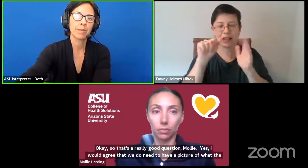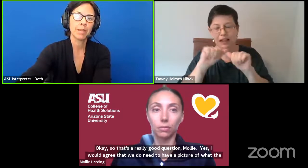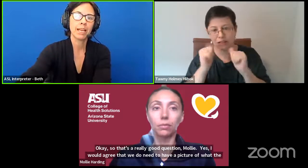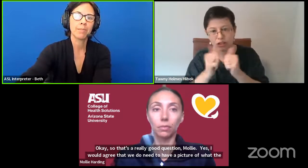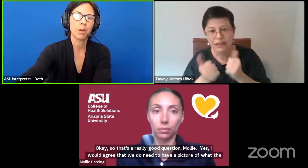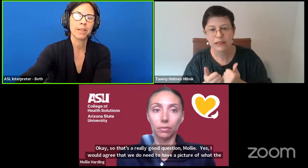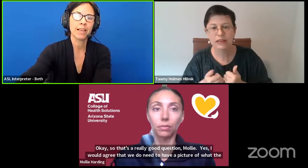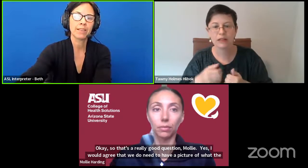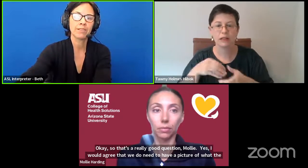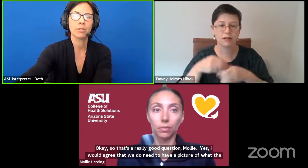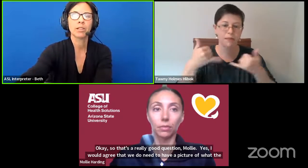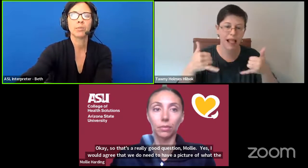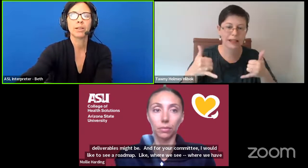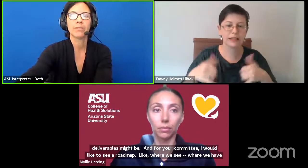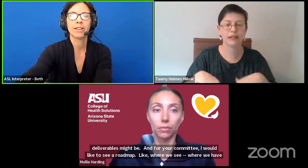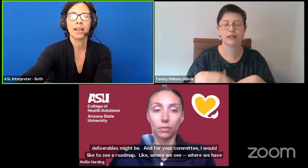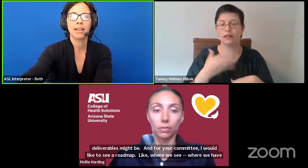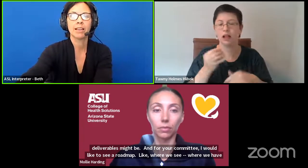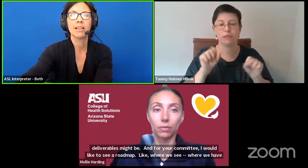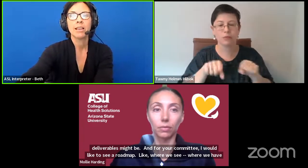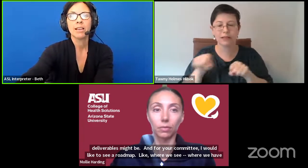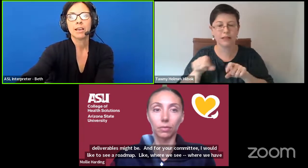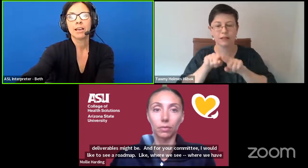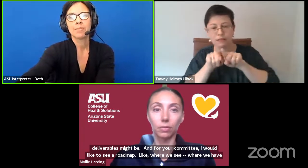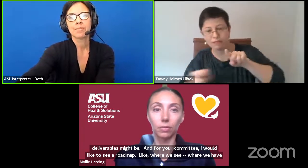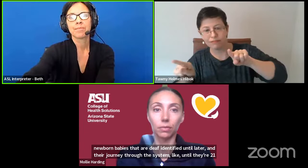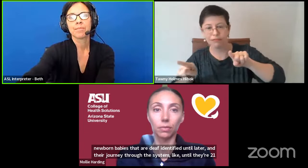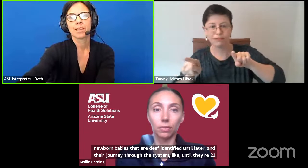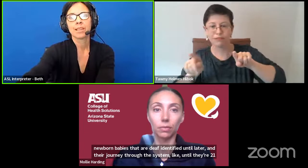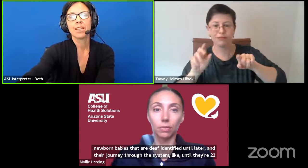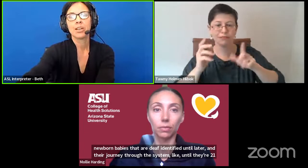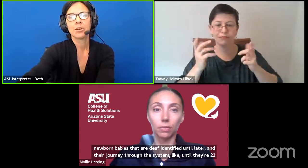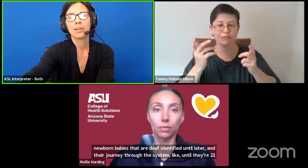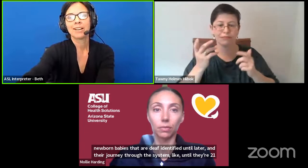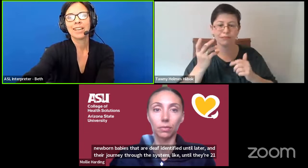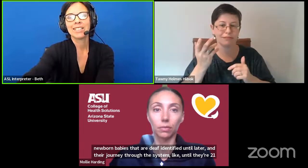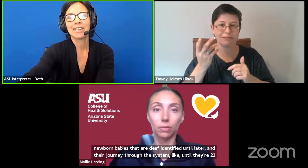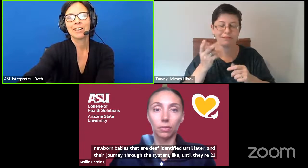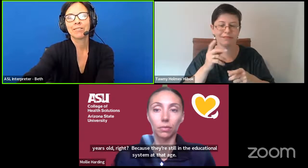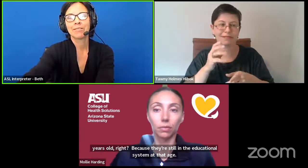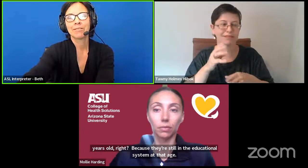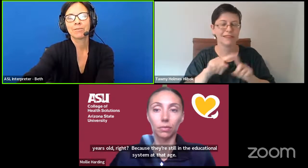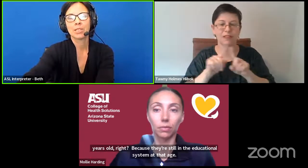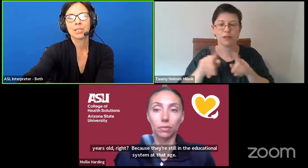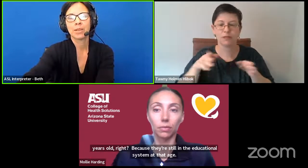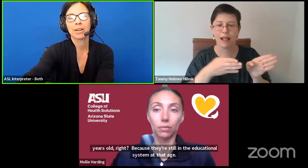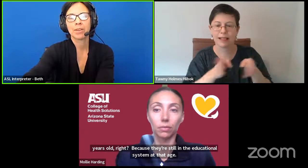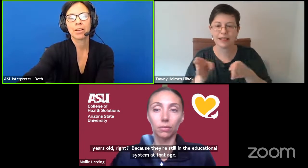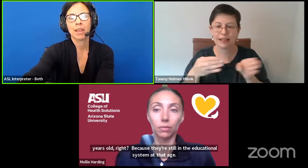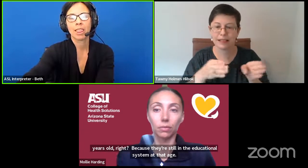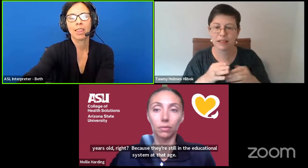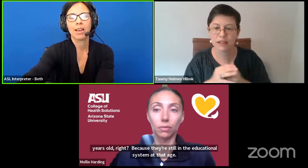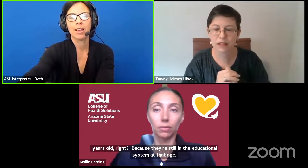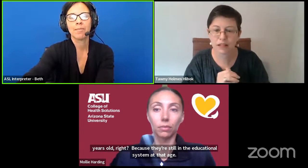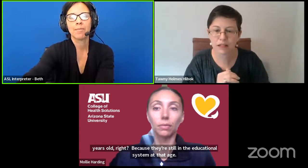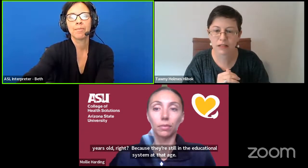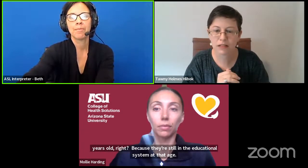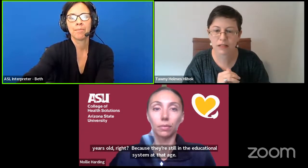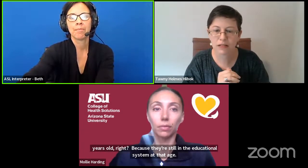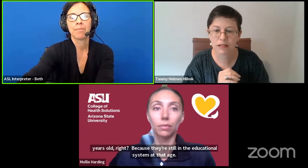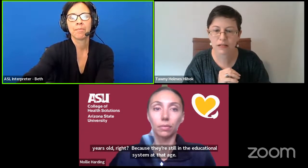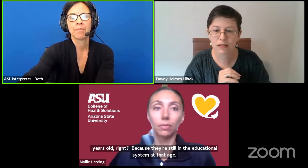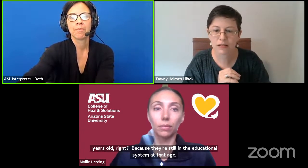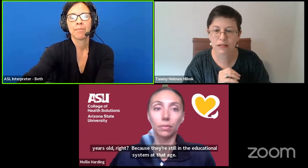your subcommittee. I'm hoping that gives you a little bit of an, you know, idea of what to play around with.